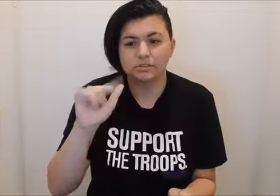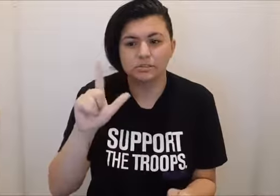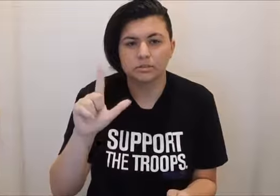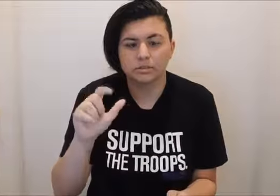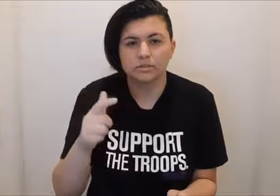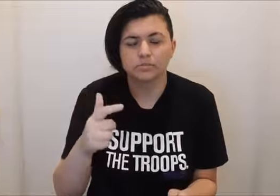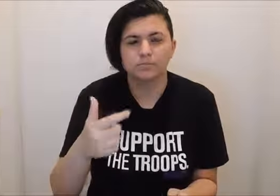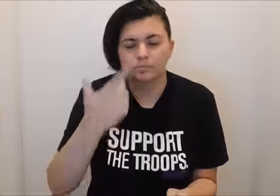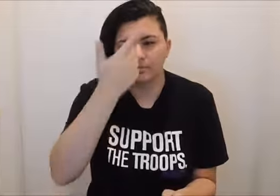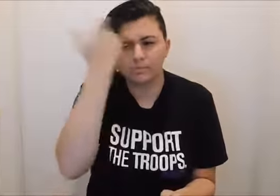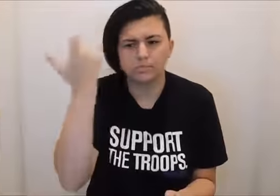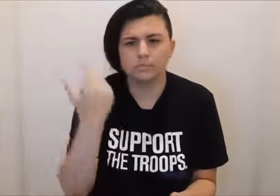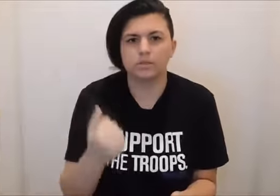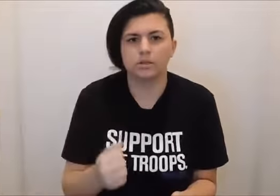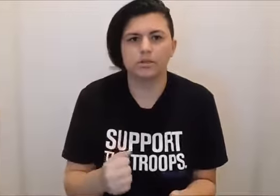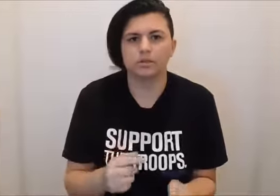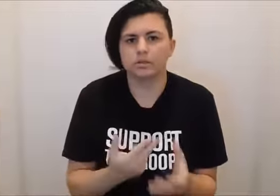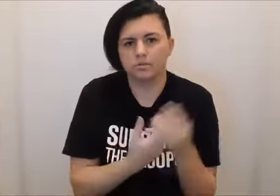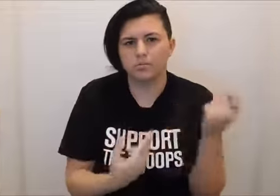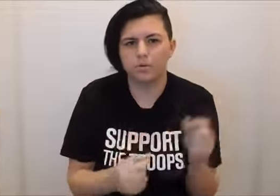pages put together.